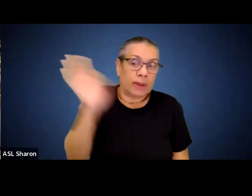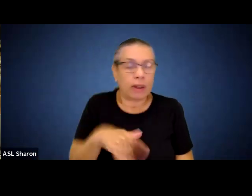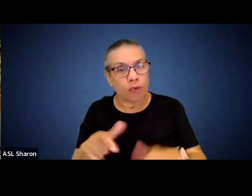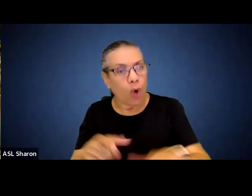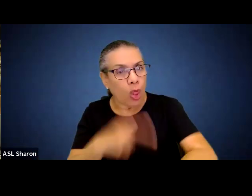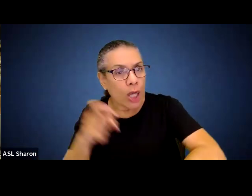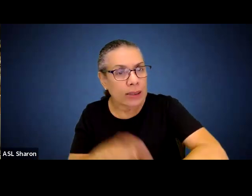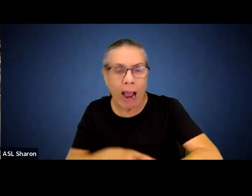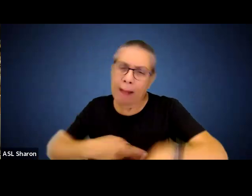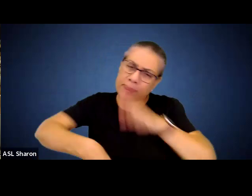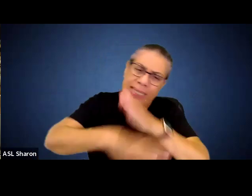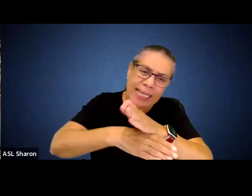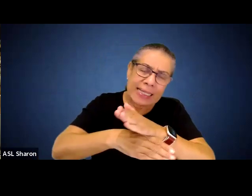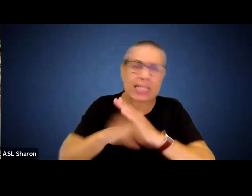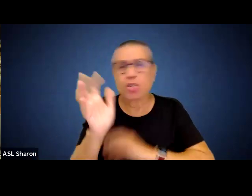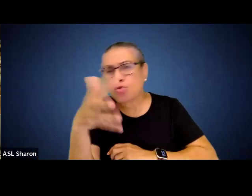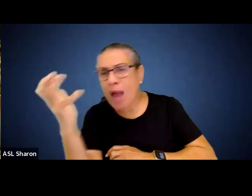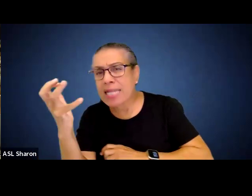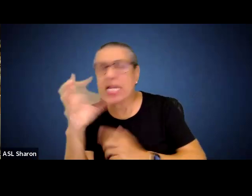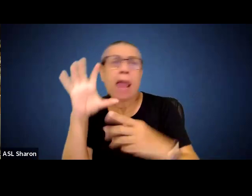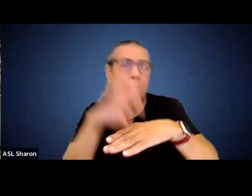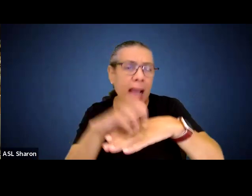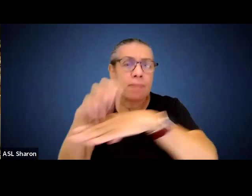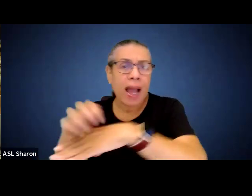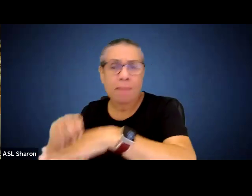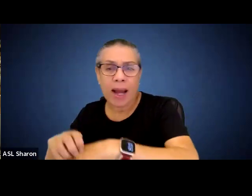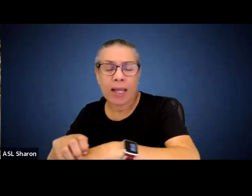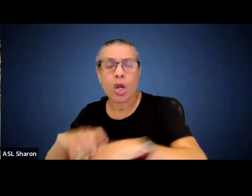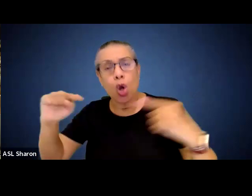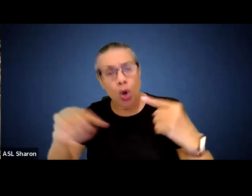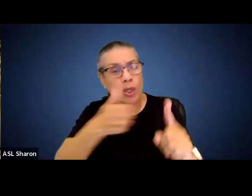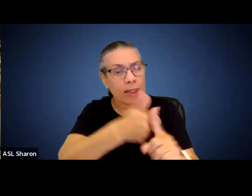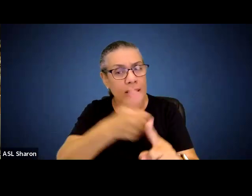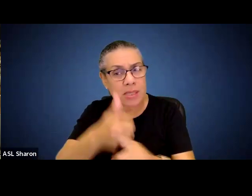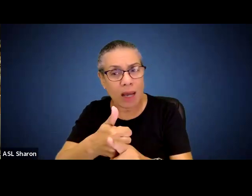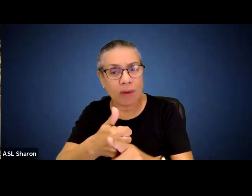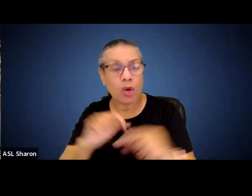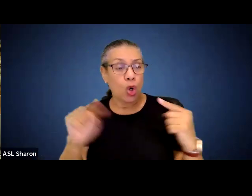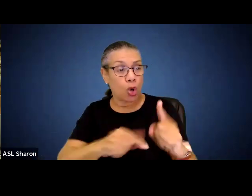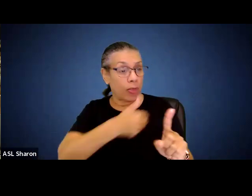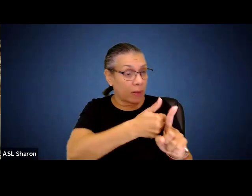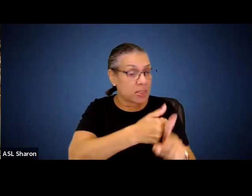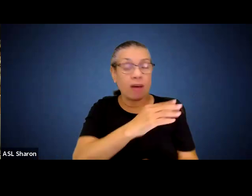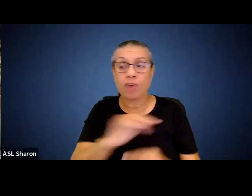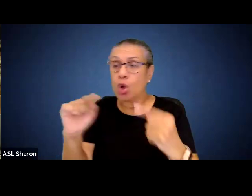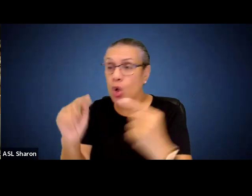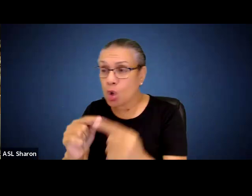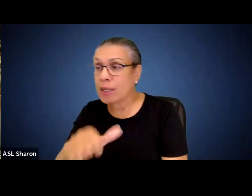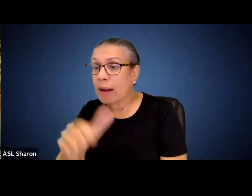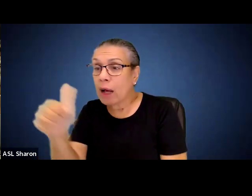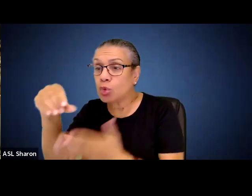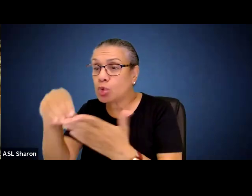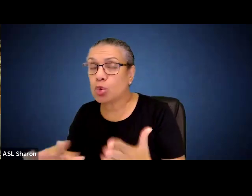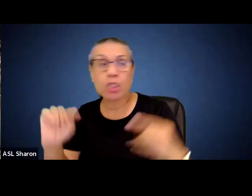of time, kicking, scratching, biting, self-injurious behavior, putting both the students itself, other students and staff in really dangerous